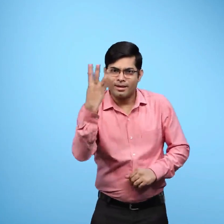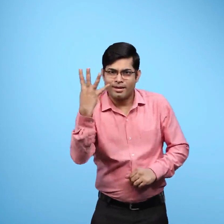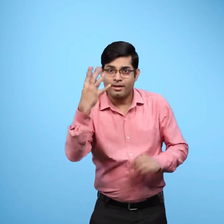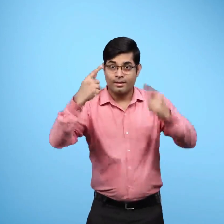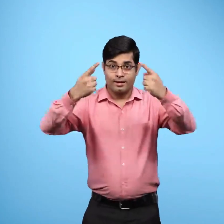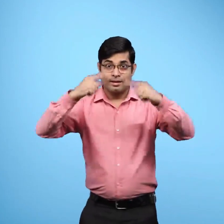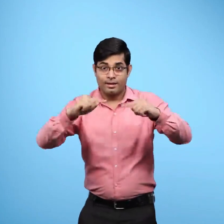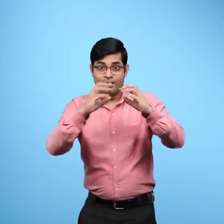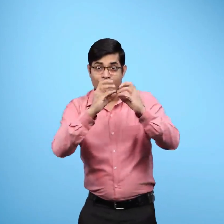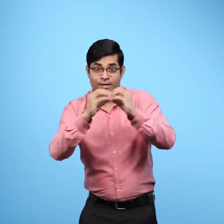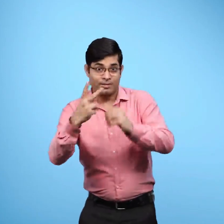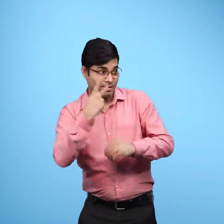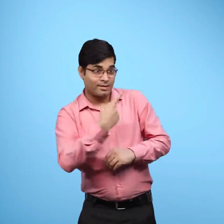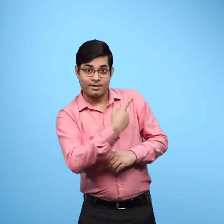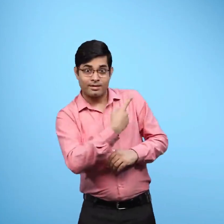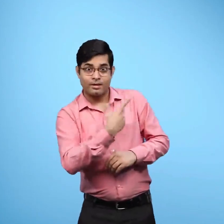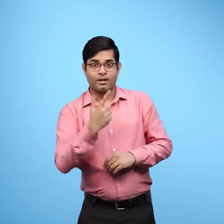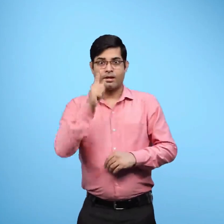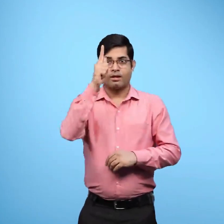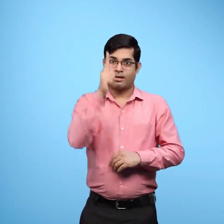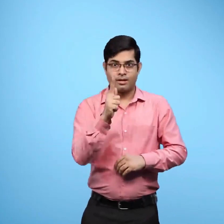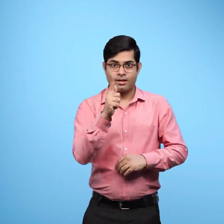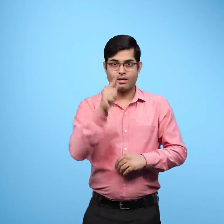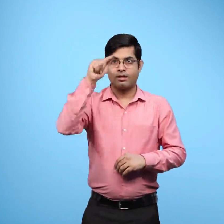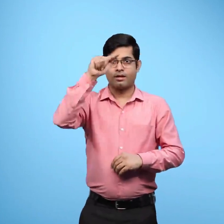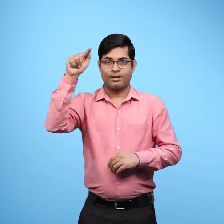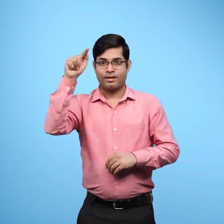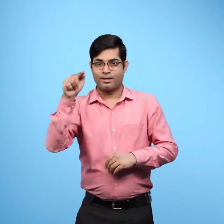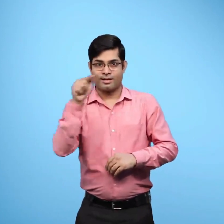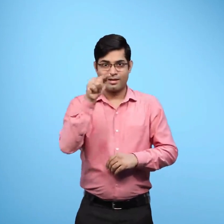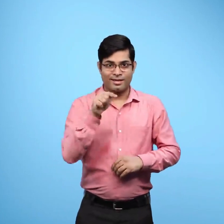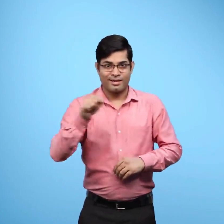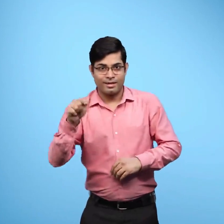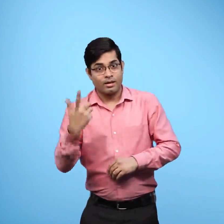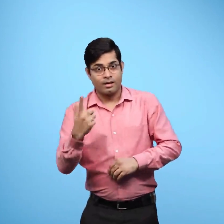The numbers and letters are made with straight lines.